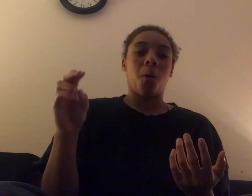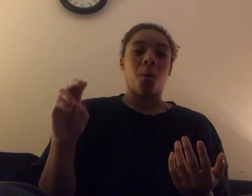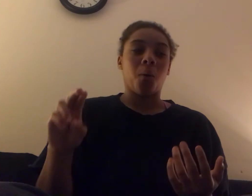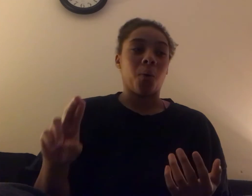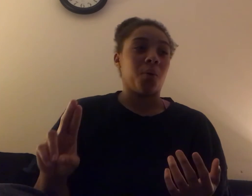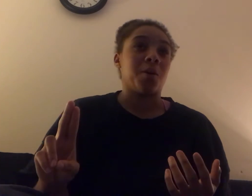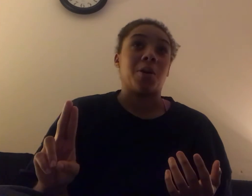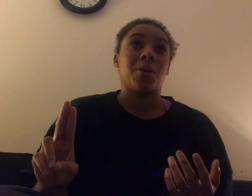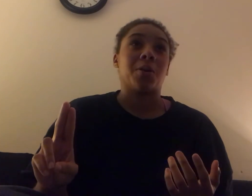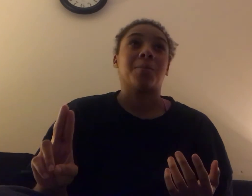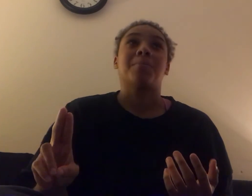Or whatever